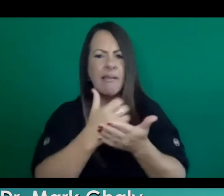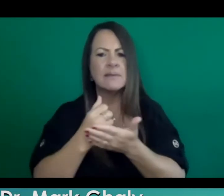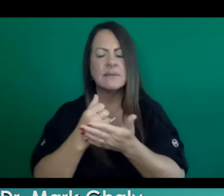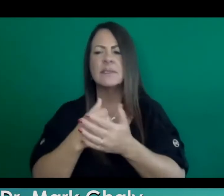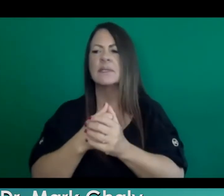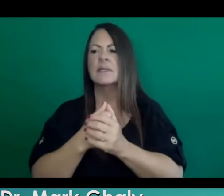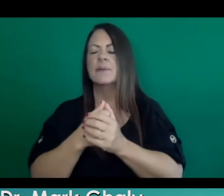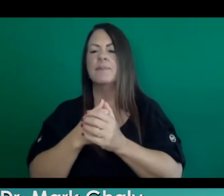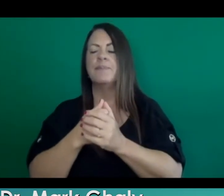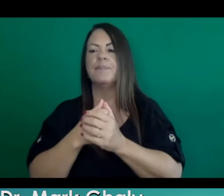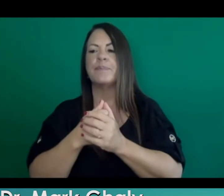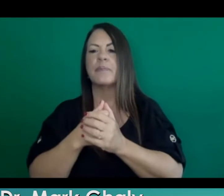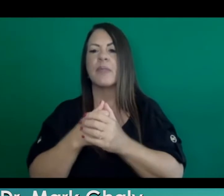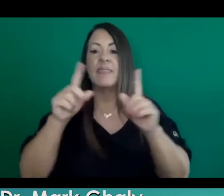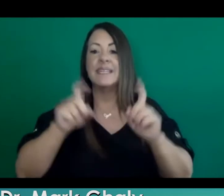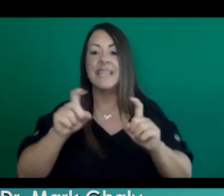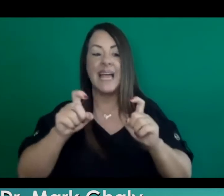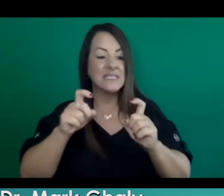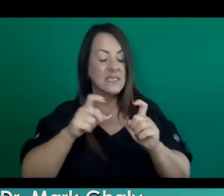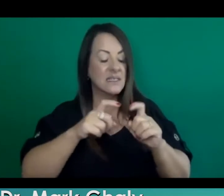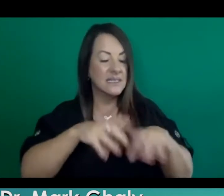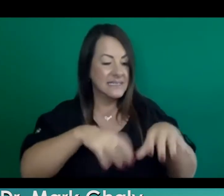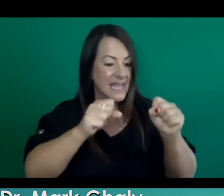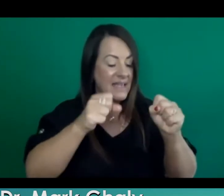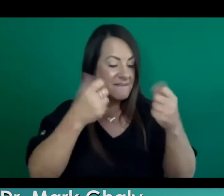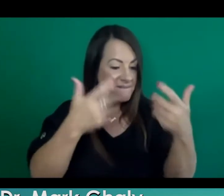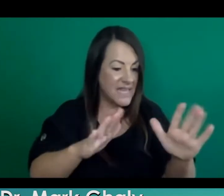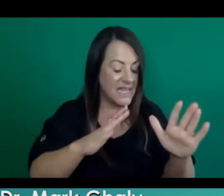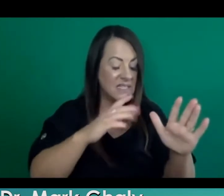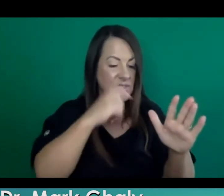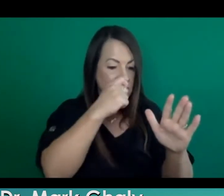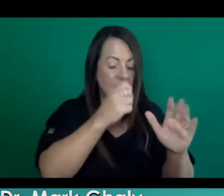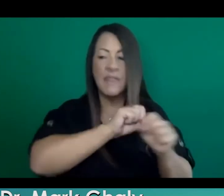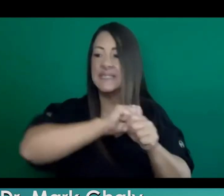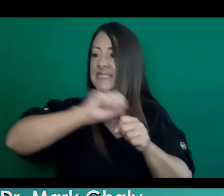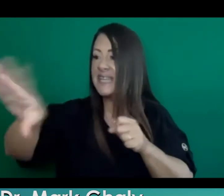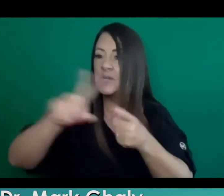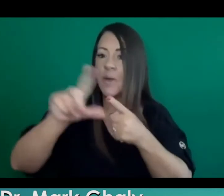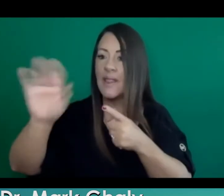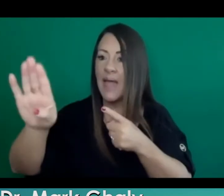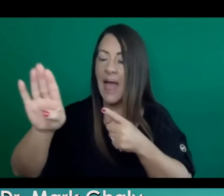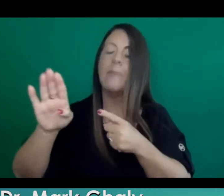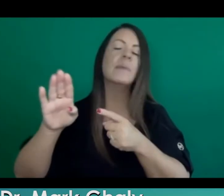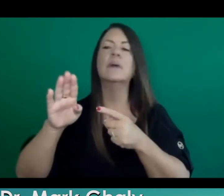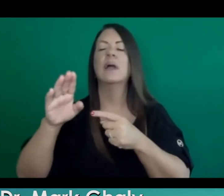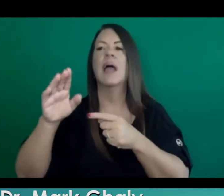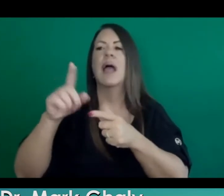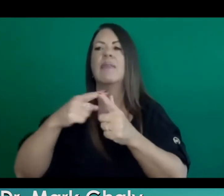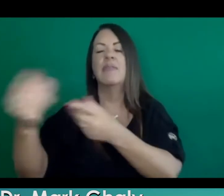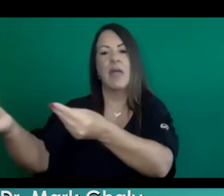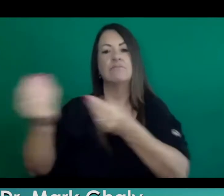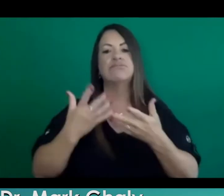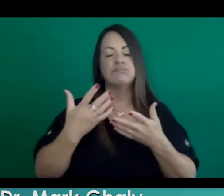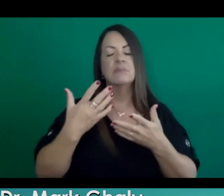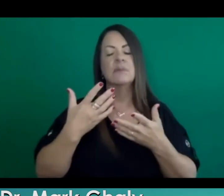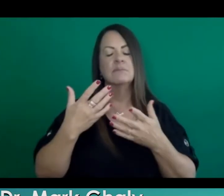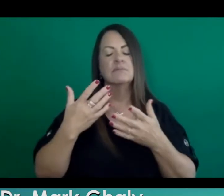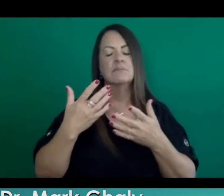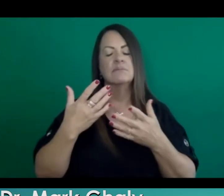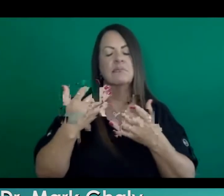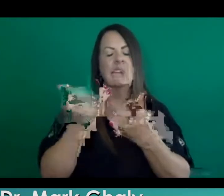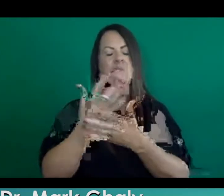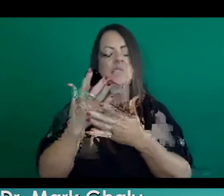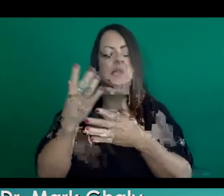does not impact lab turnaround time. That said, it is important to know that some people who expected to have an